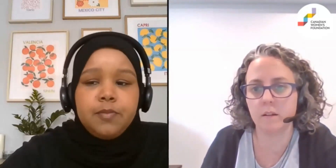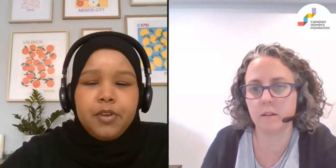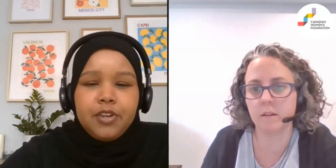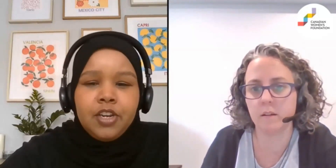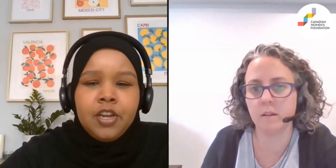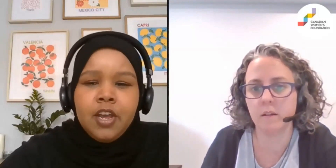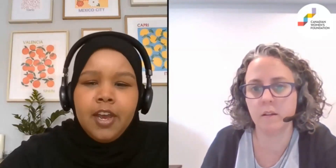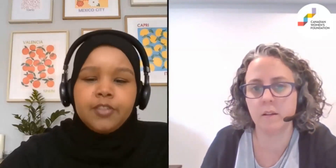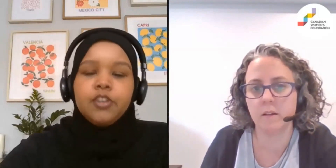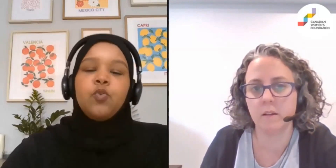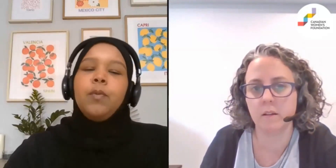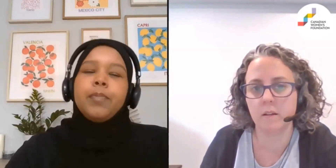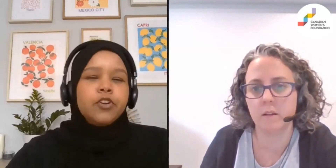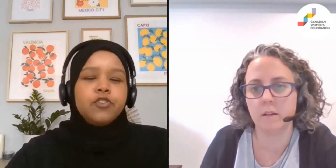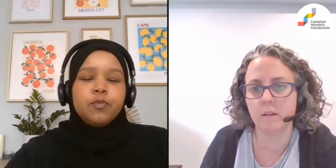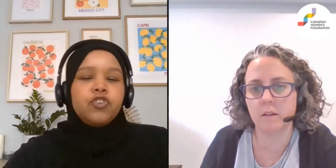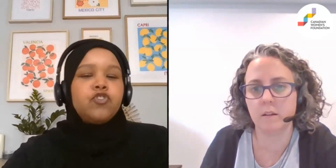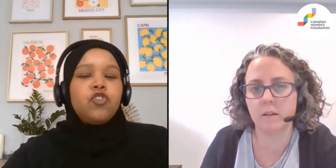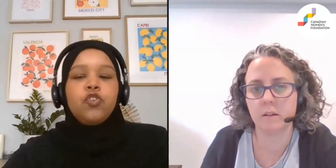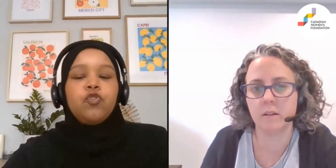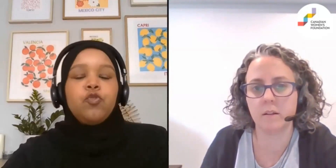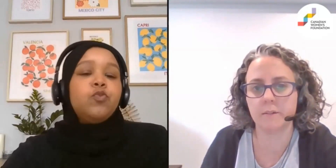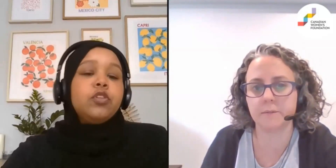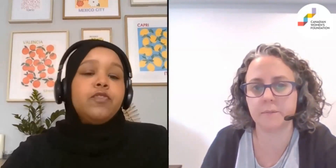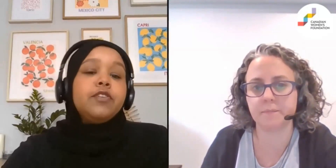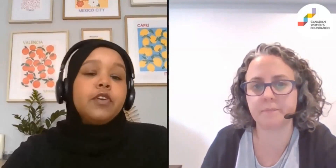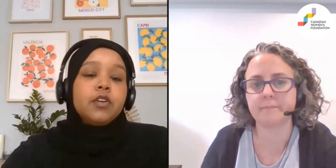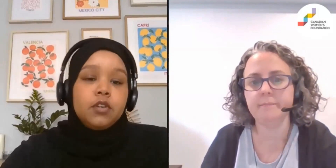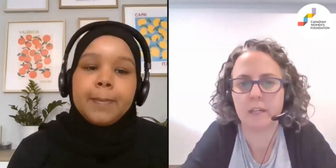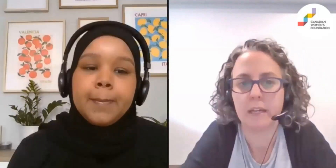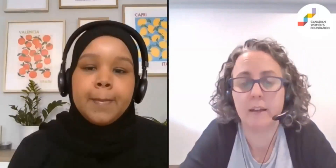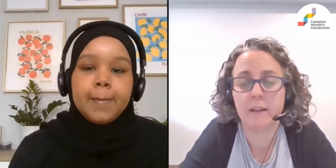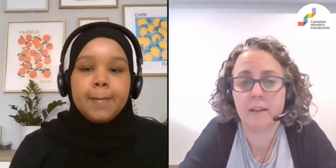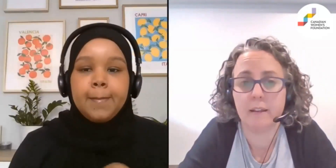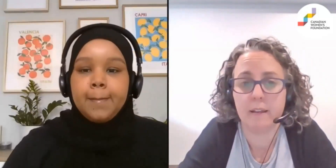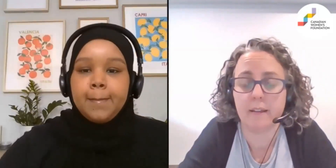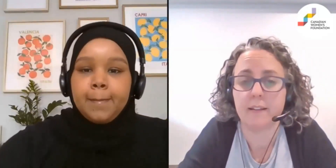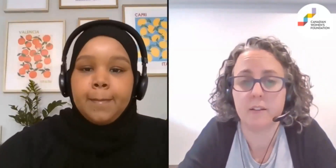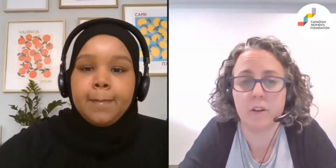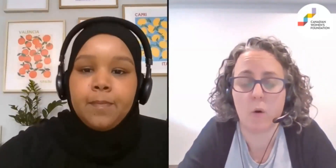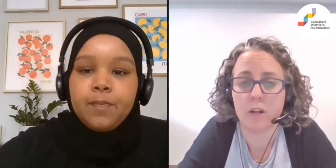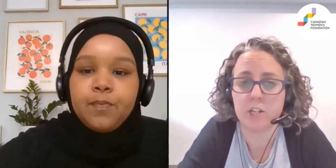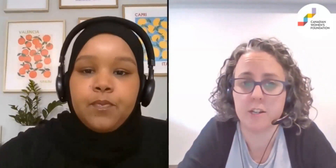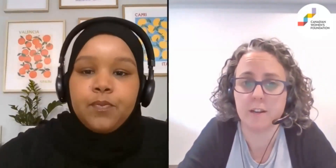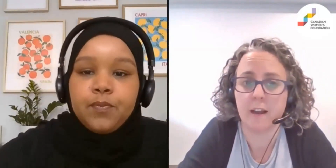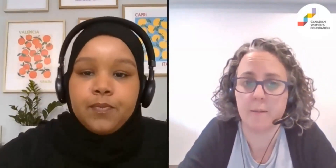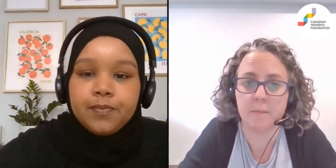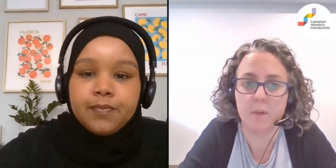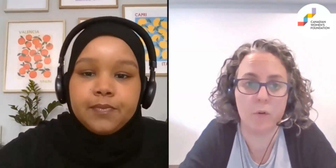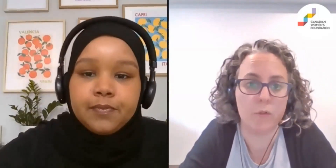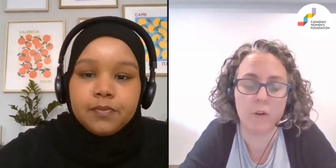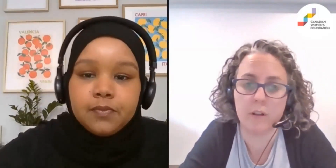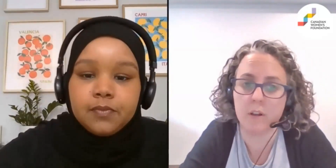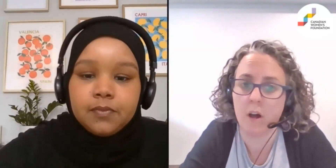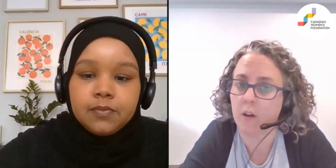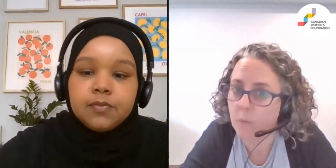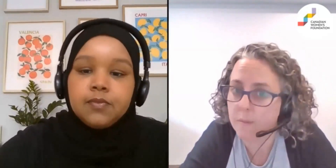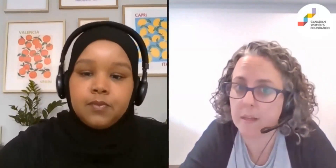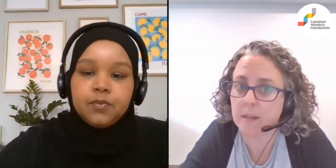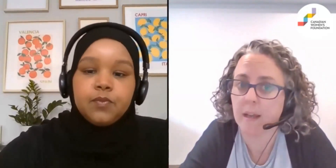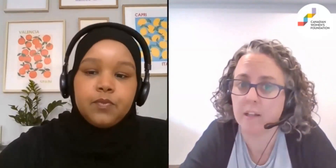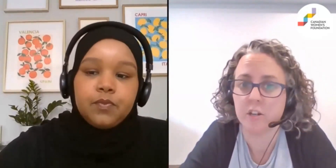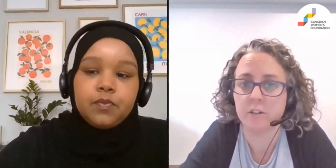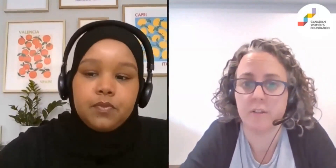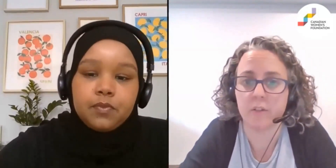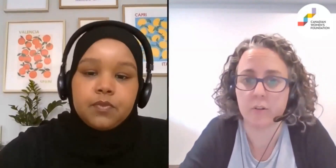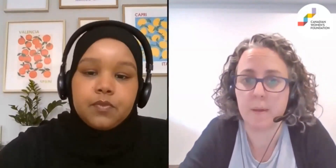experience of instability? And essentially, what barriers and pressures are these women really facing? Yeah, that's a great question. No, not all